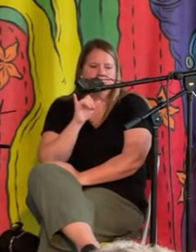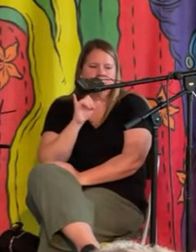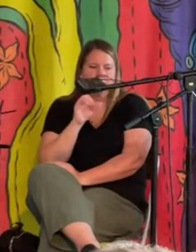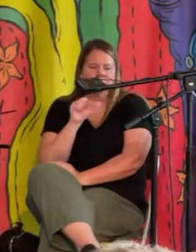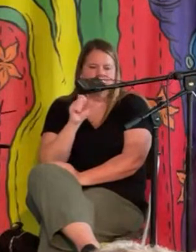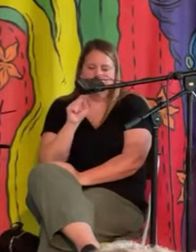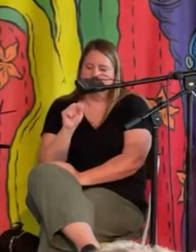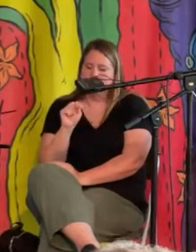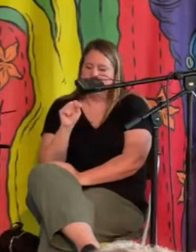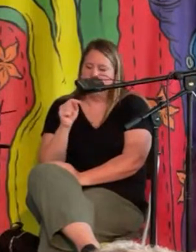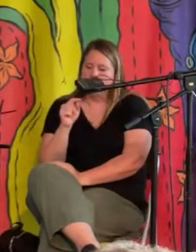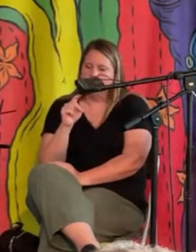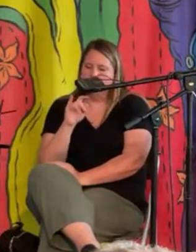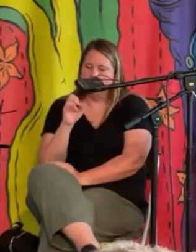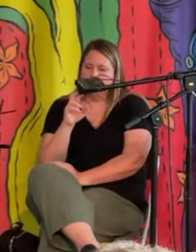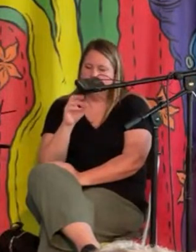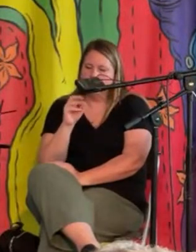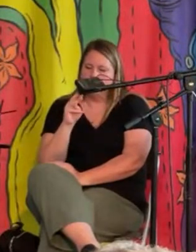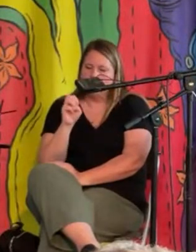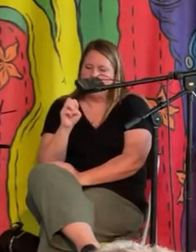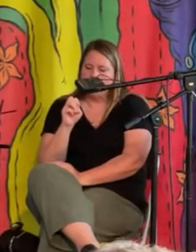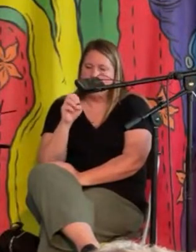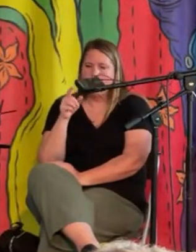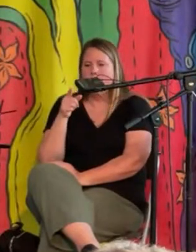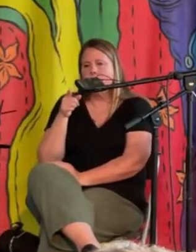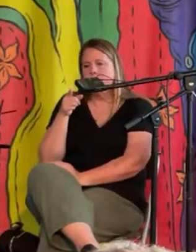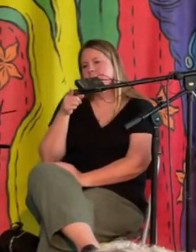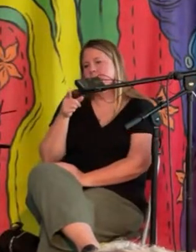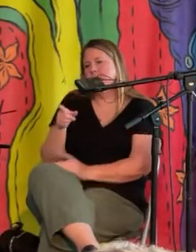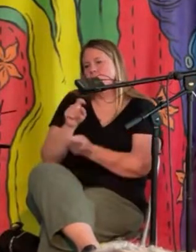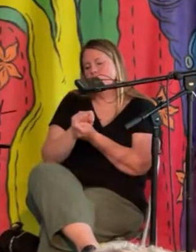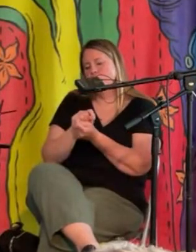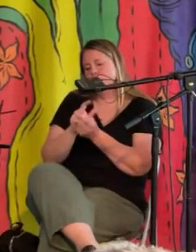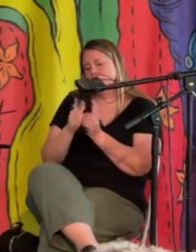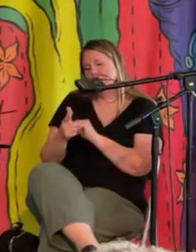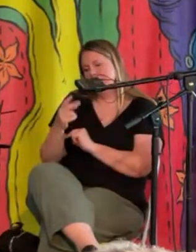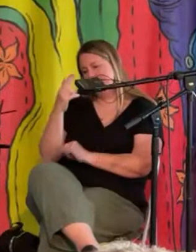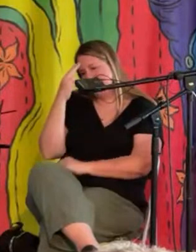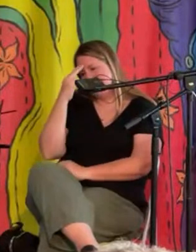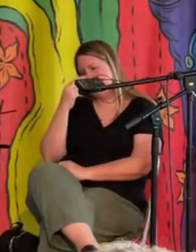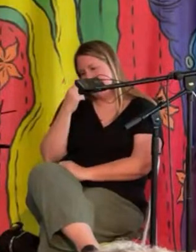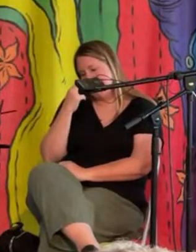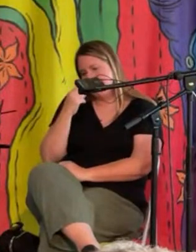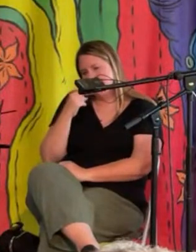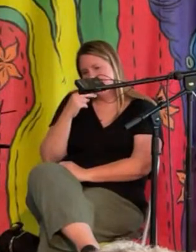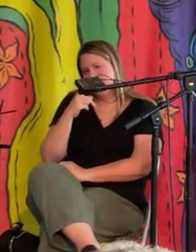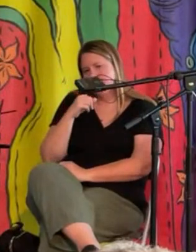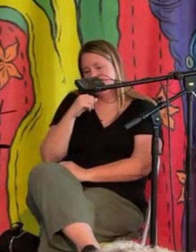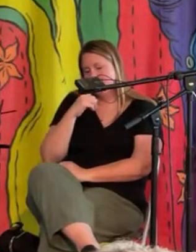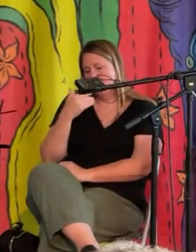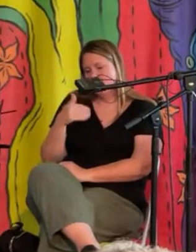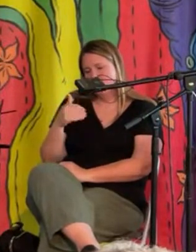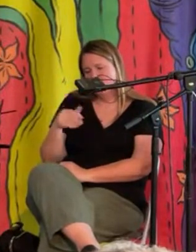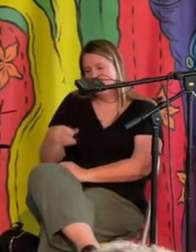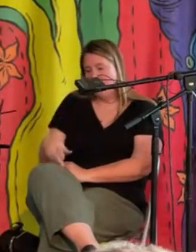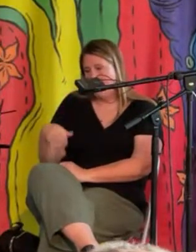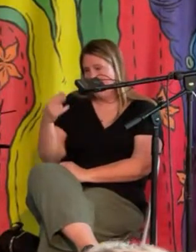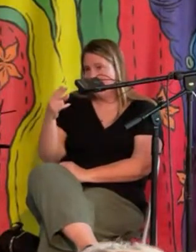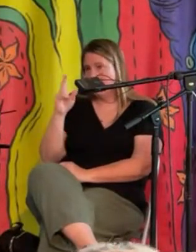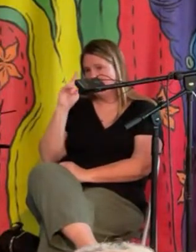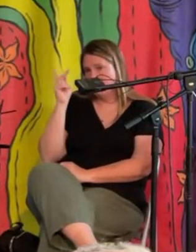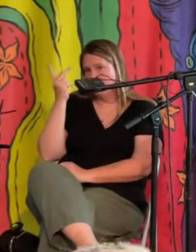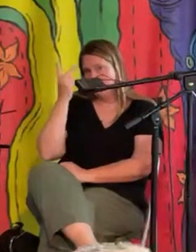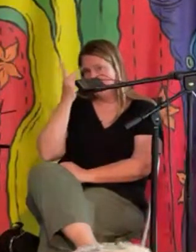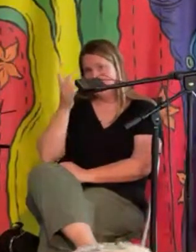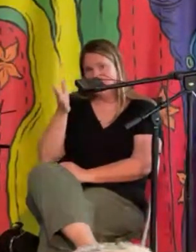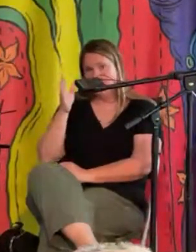Jerome, and he was translating it into Latin, and it was highly political thing. You know,